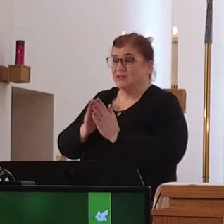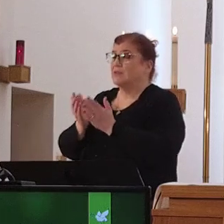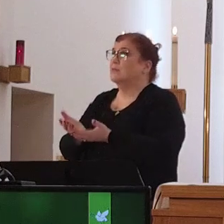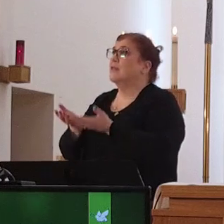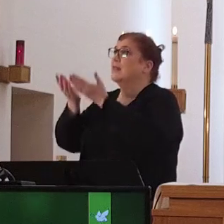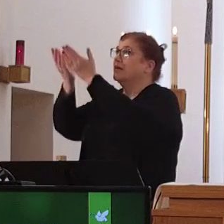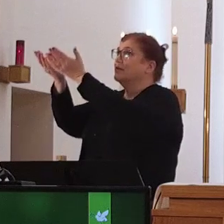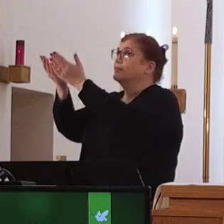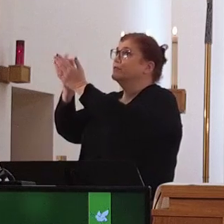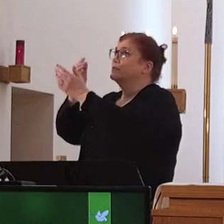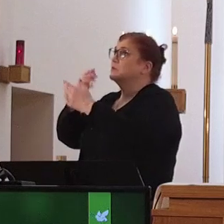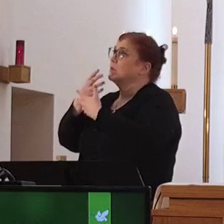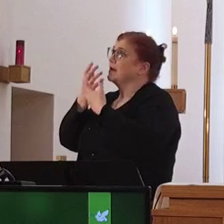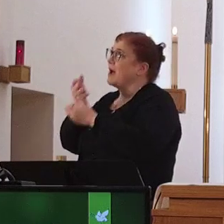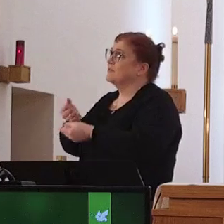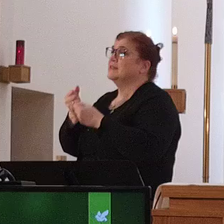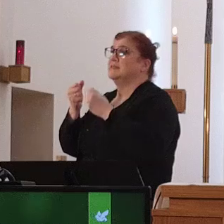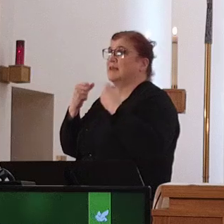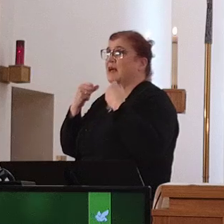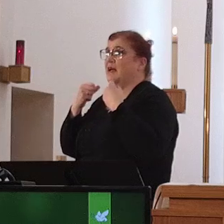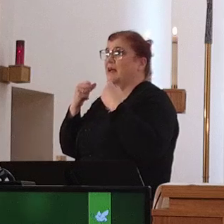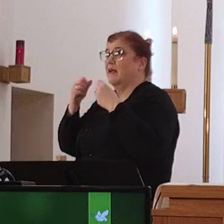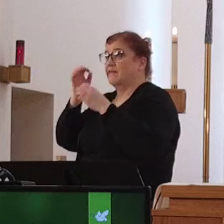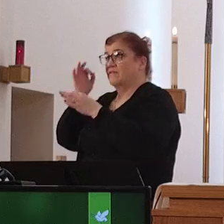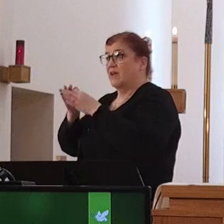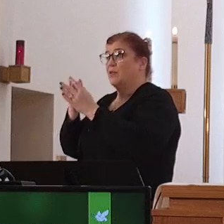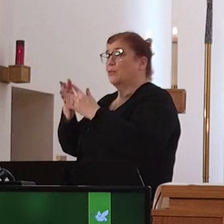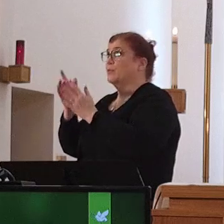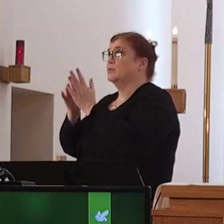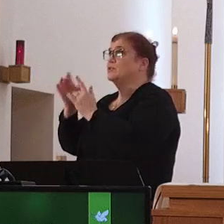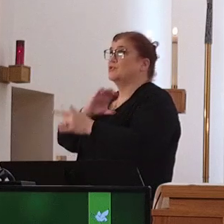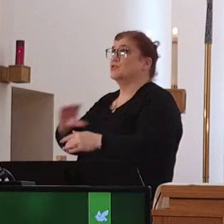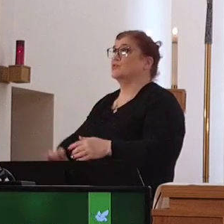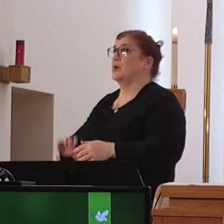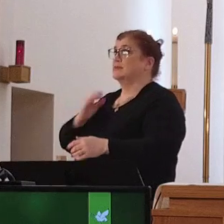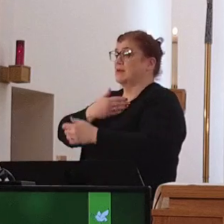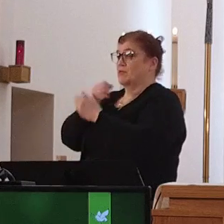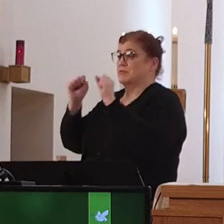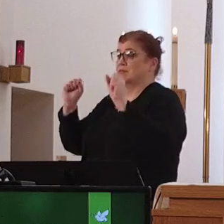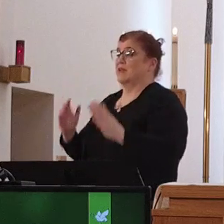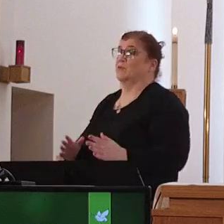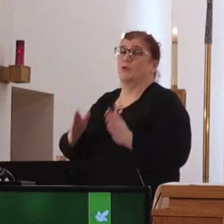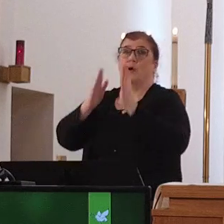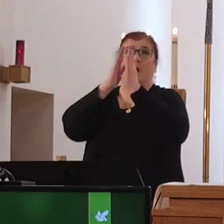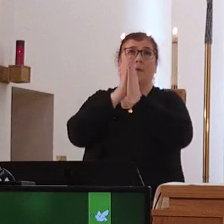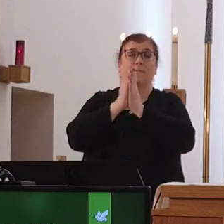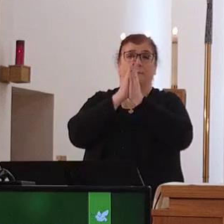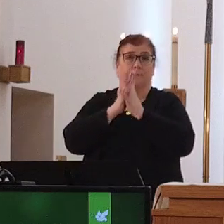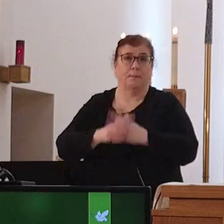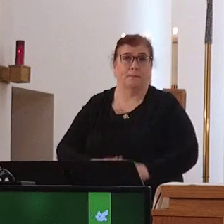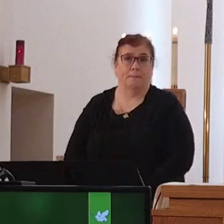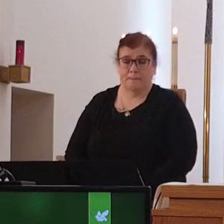you in confidence and faith. Through Jesus Christ, our Savior. Amen.